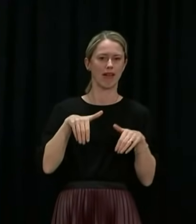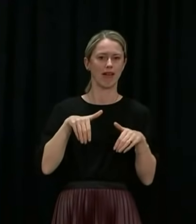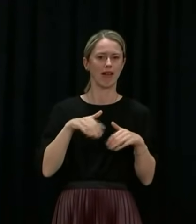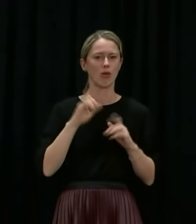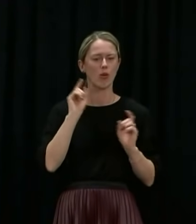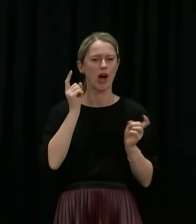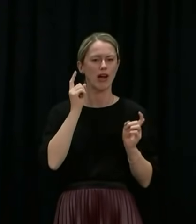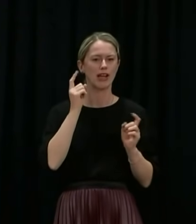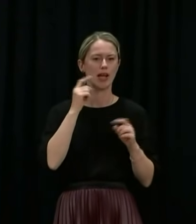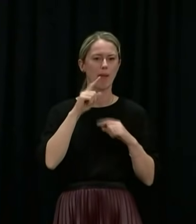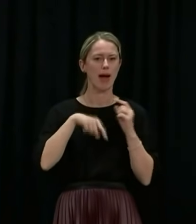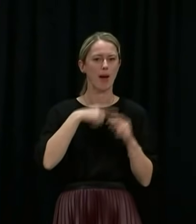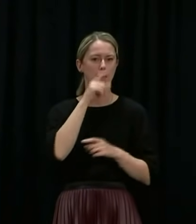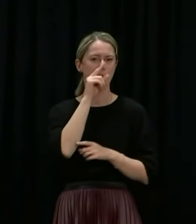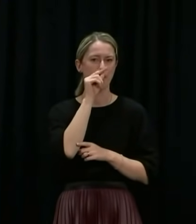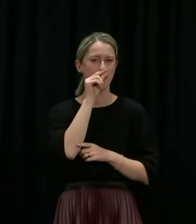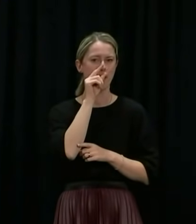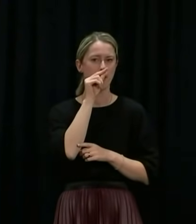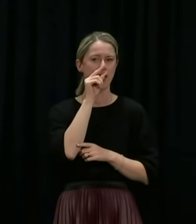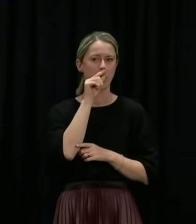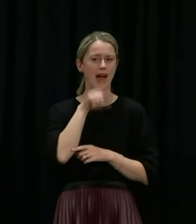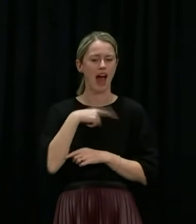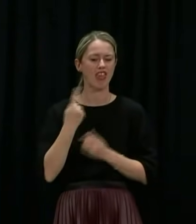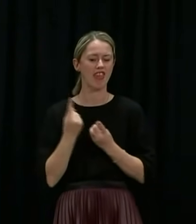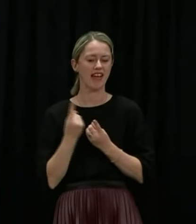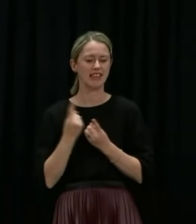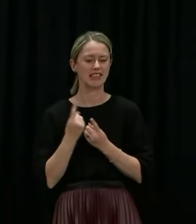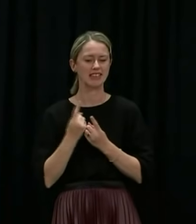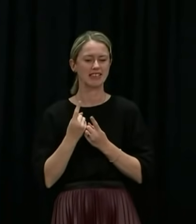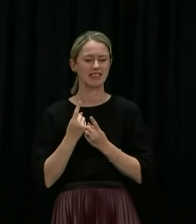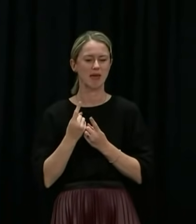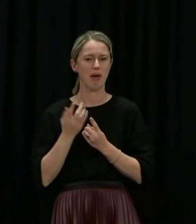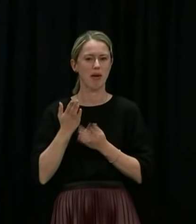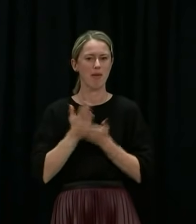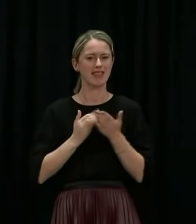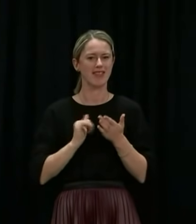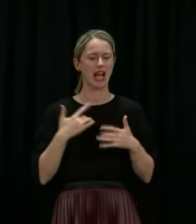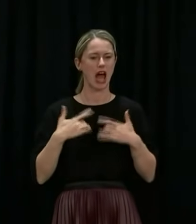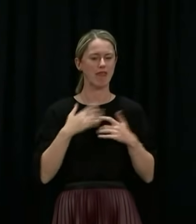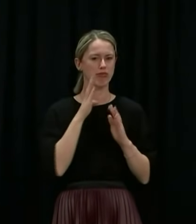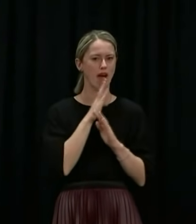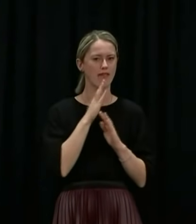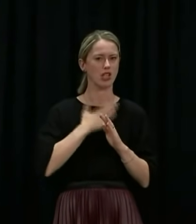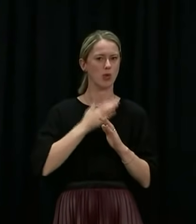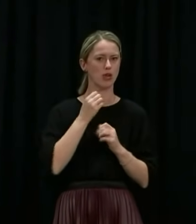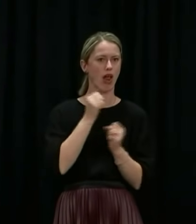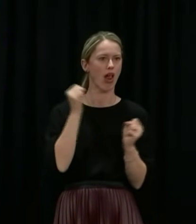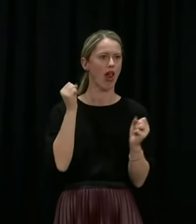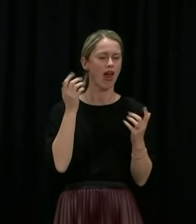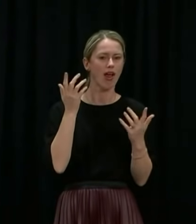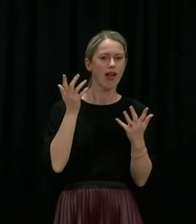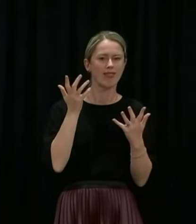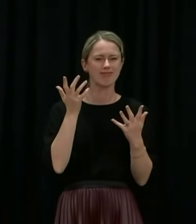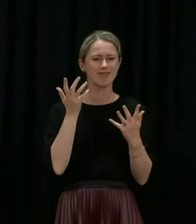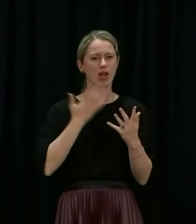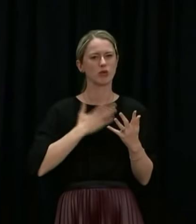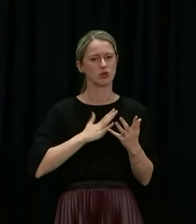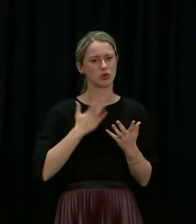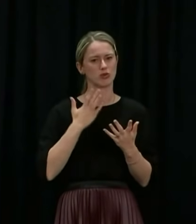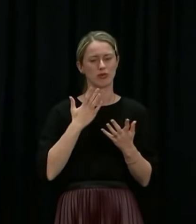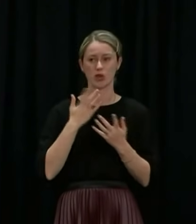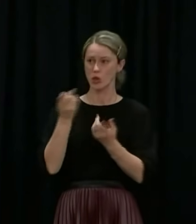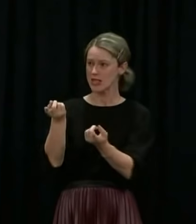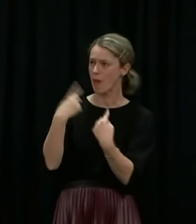They're concerned about potentially exposing some other things, other aspects of their lives that they don't want to. And so I want to just